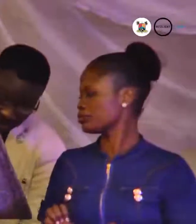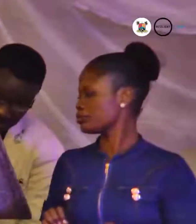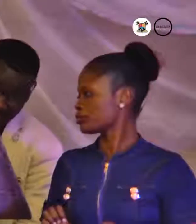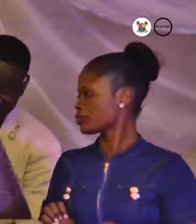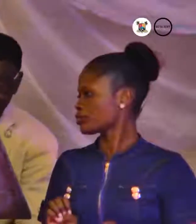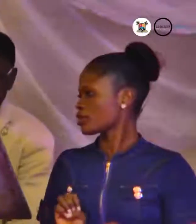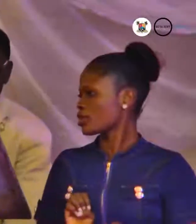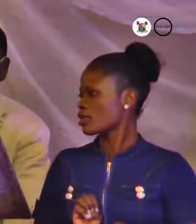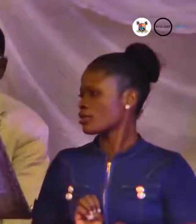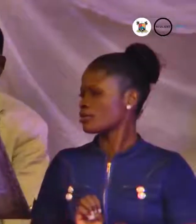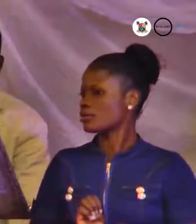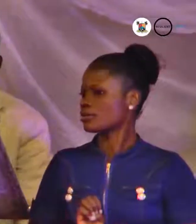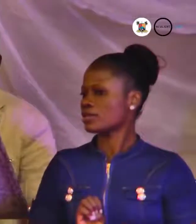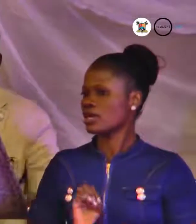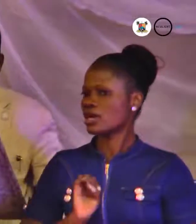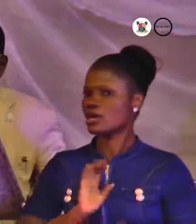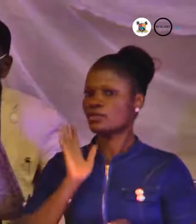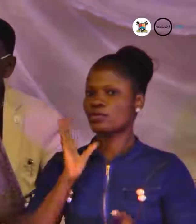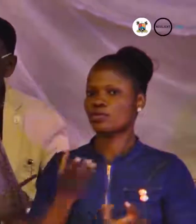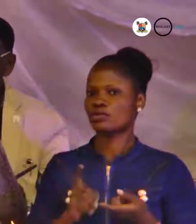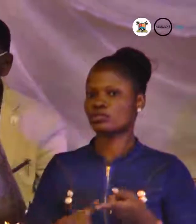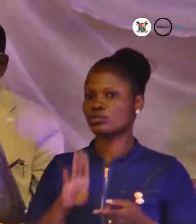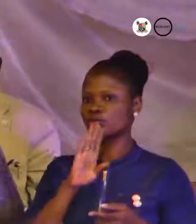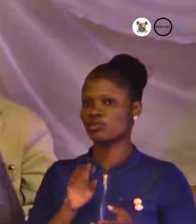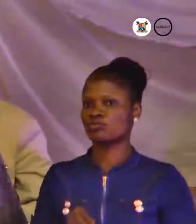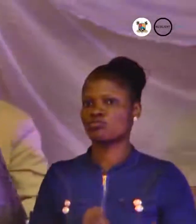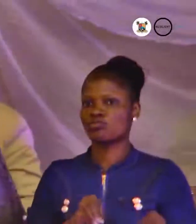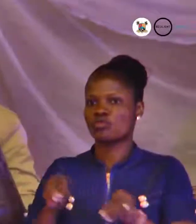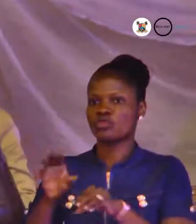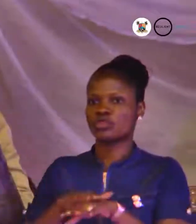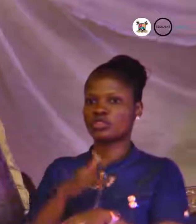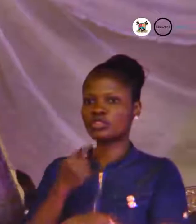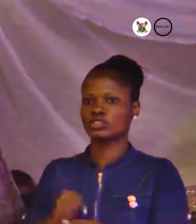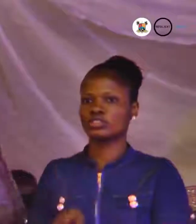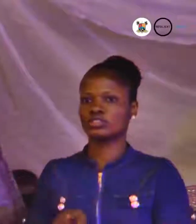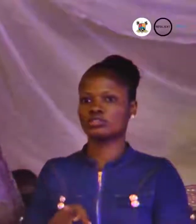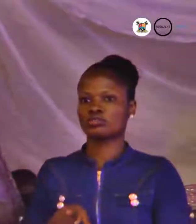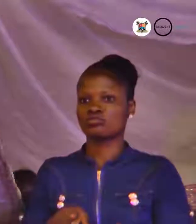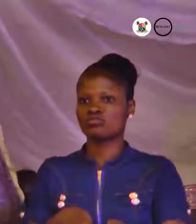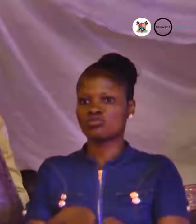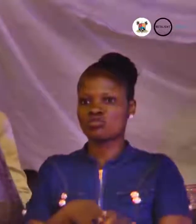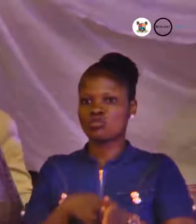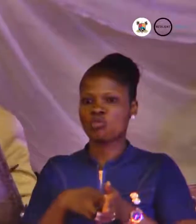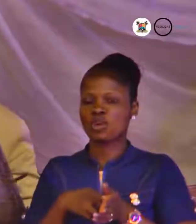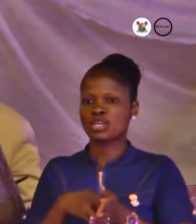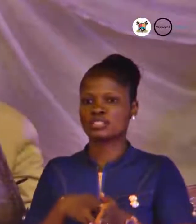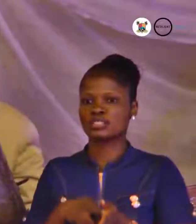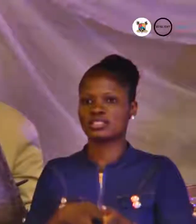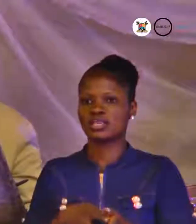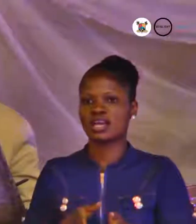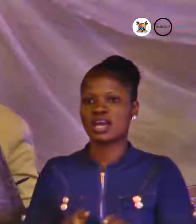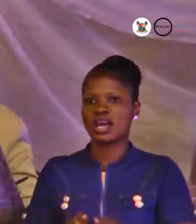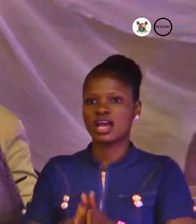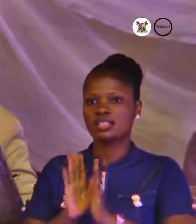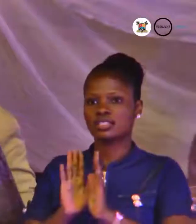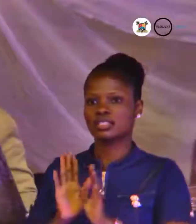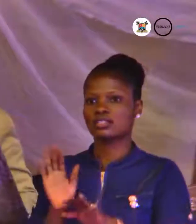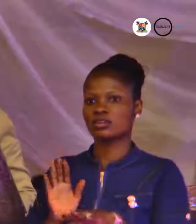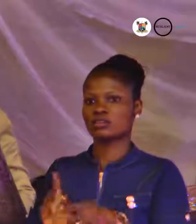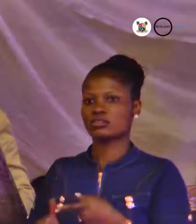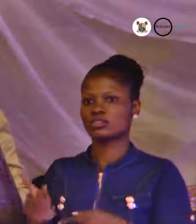I will want to, moving on, request the pleasure of asking her to come to the